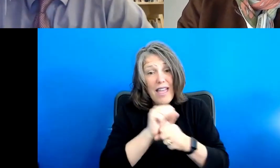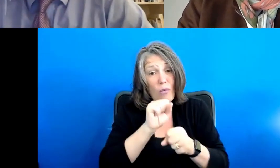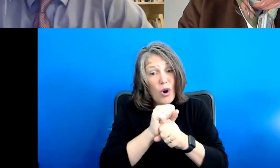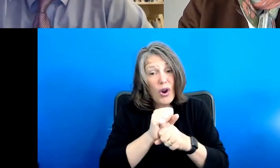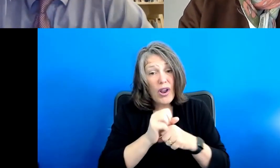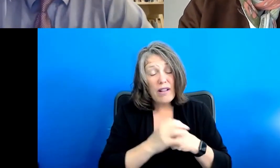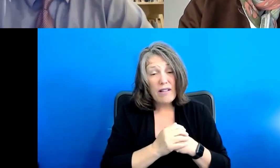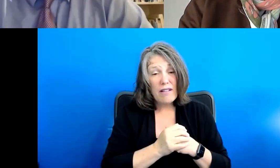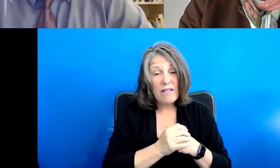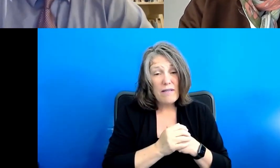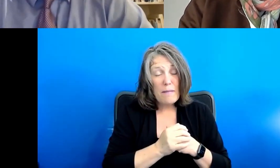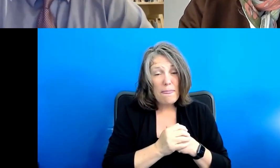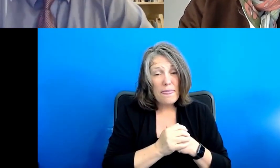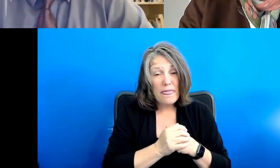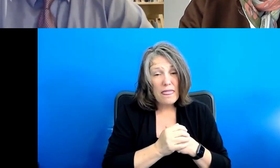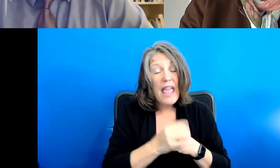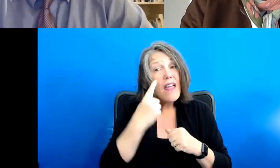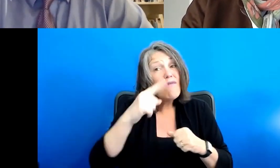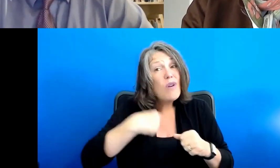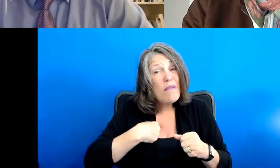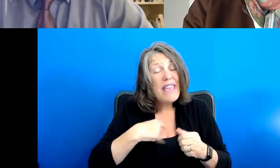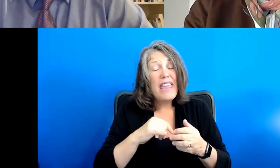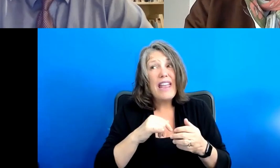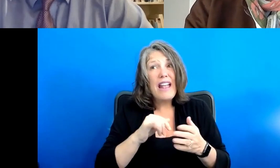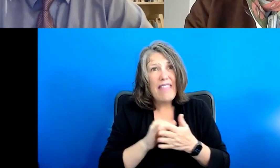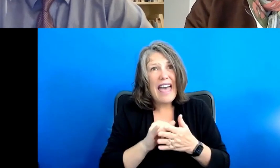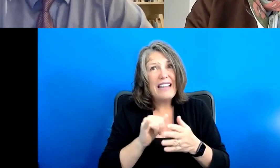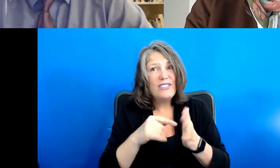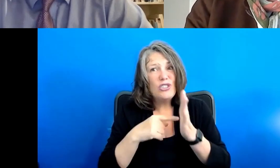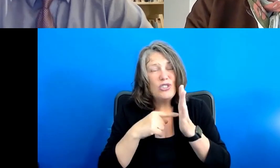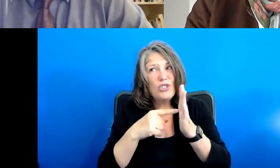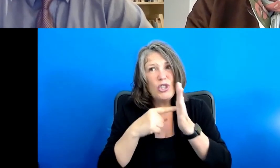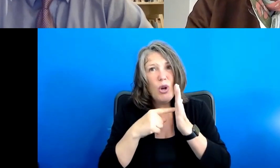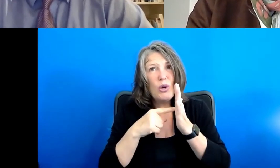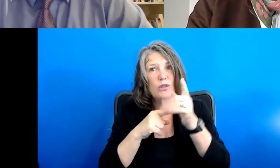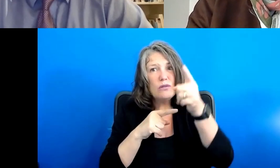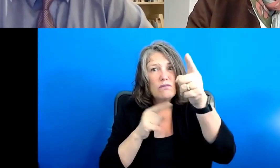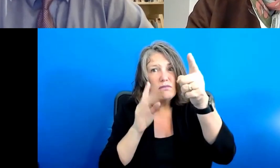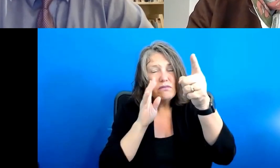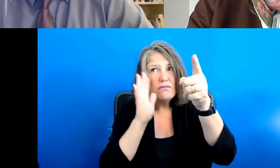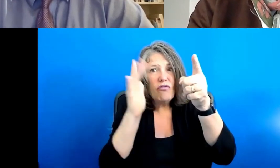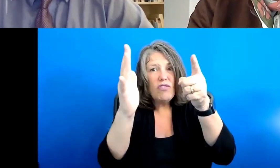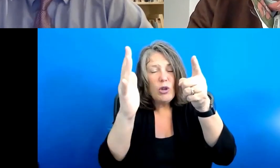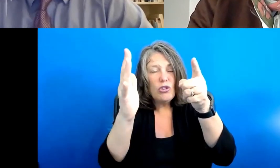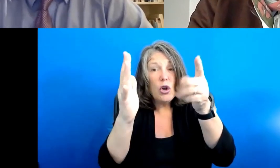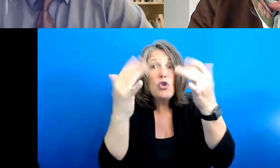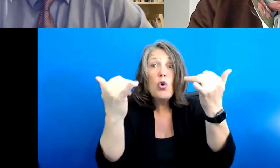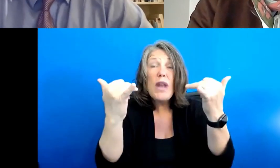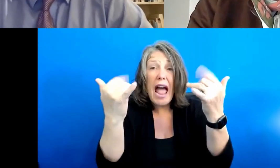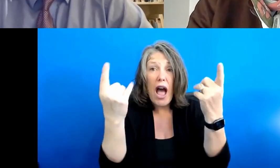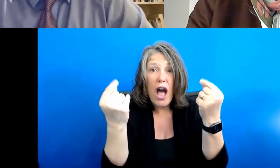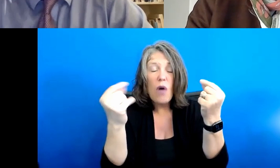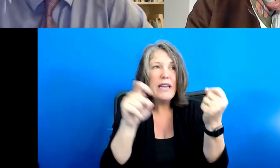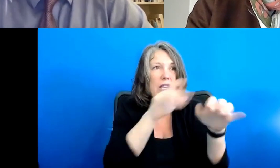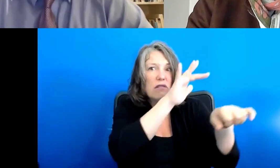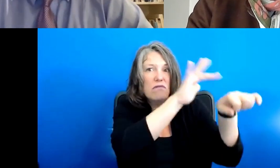that says to me that's the future. We've got to be reaching out to all of the other schools, not just medical,